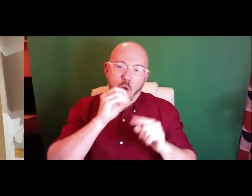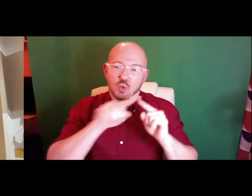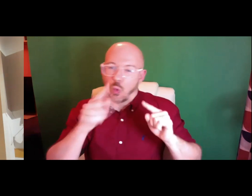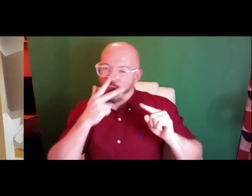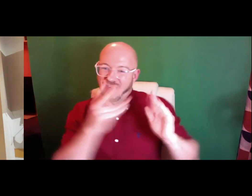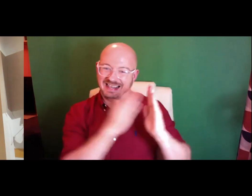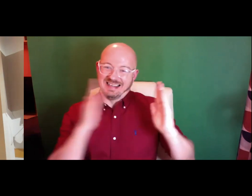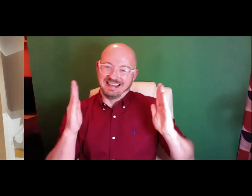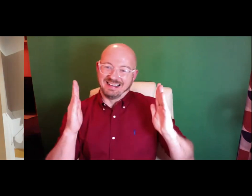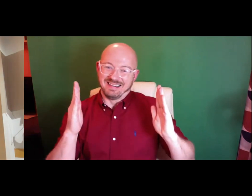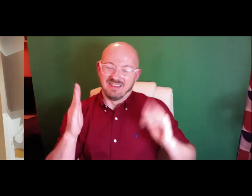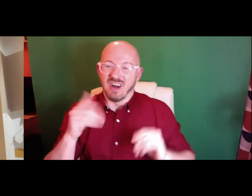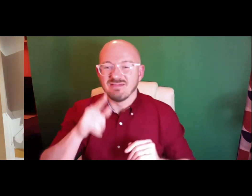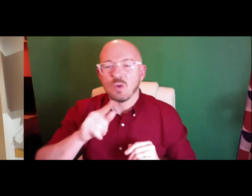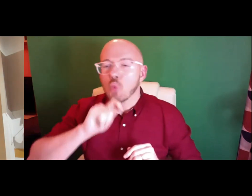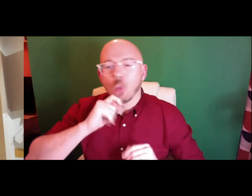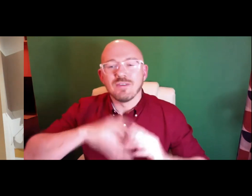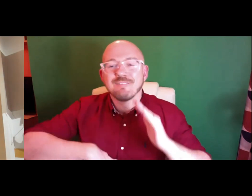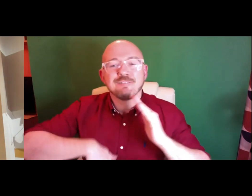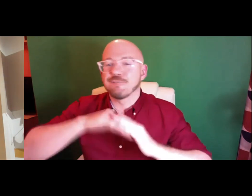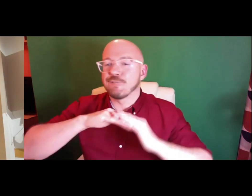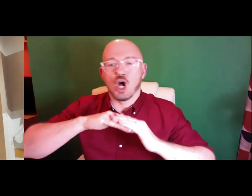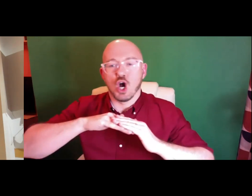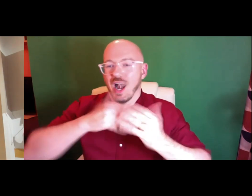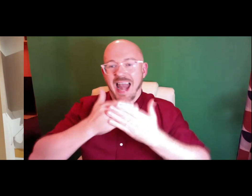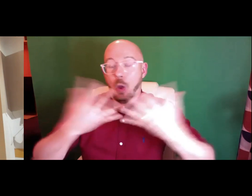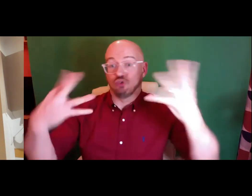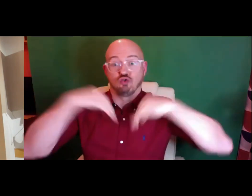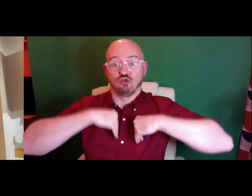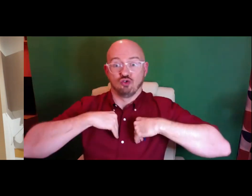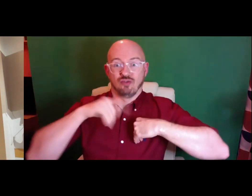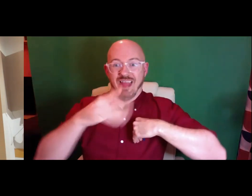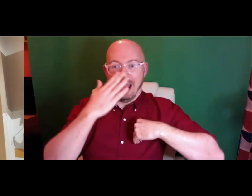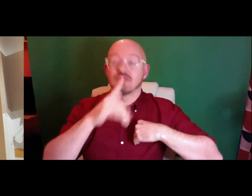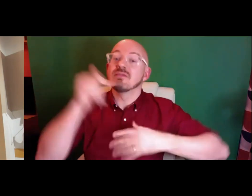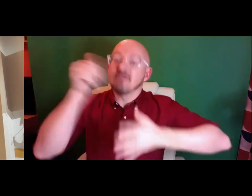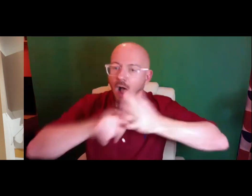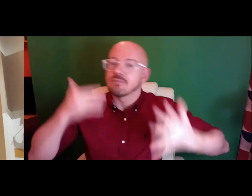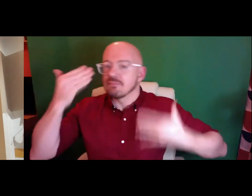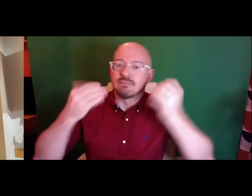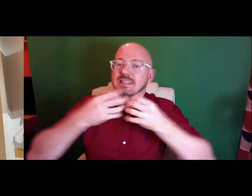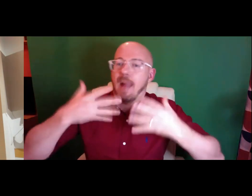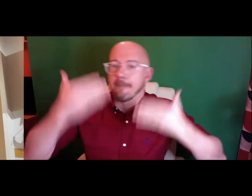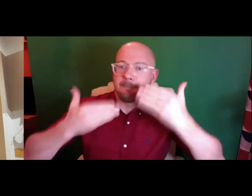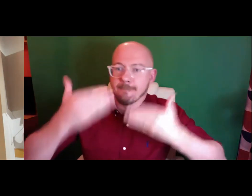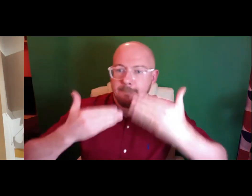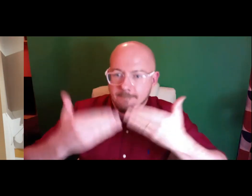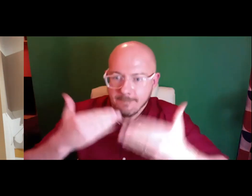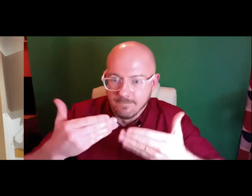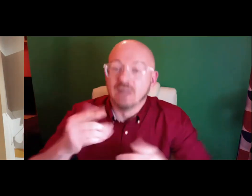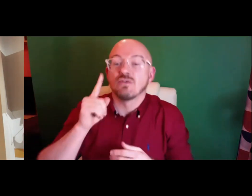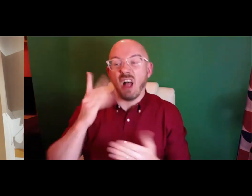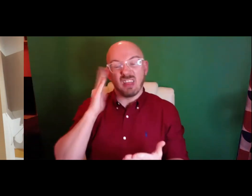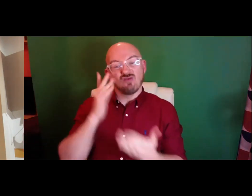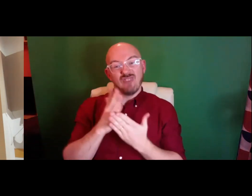them. So if you're thinking of children who are aged 0 to 3, they're not going to have a high level of fluency themselves yet at that age.